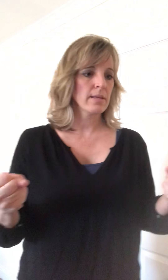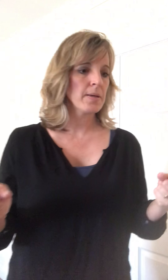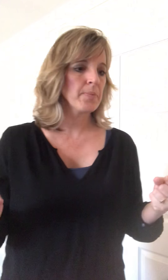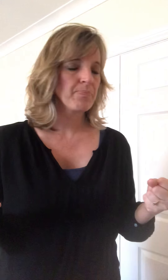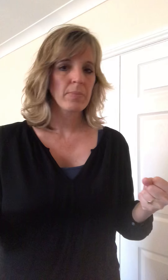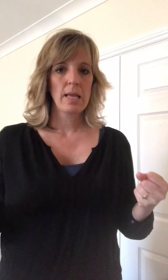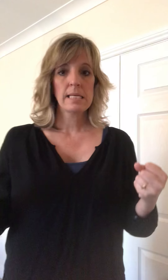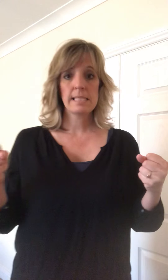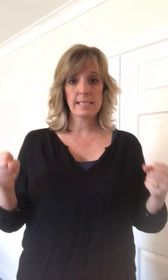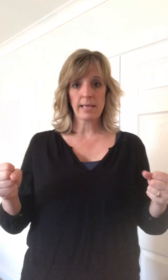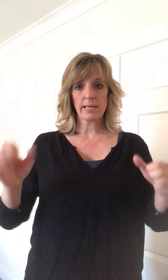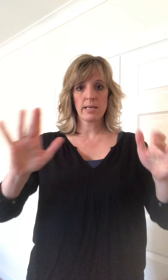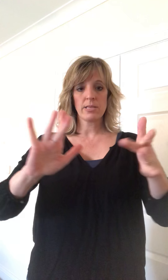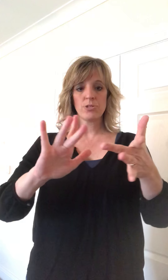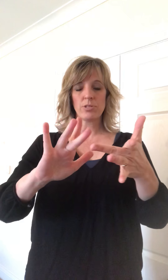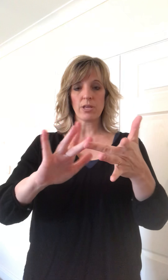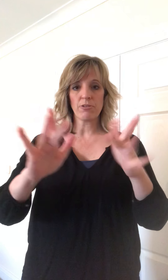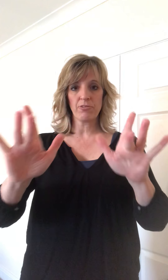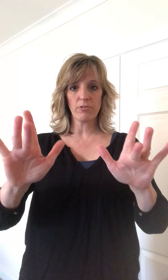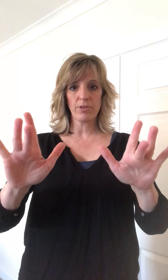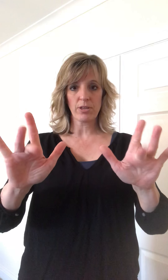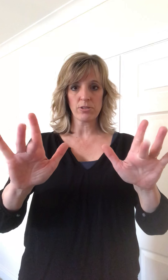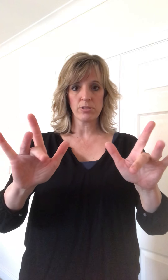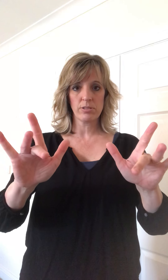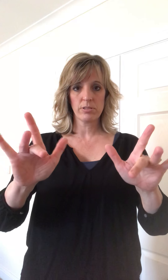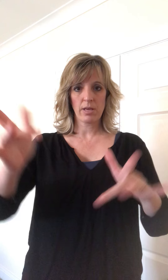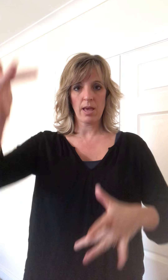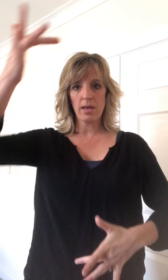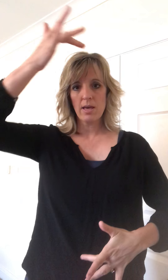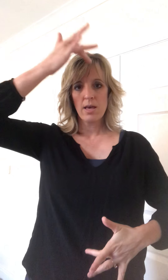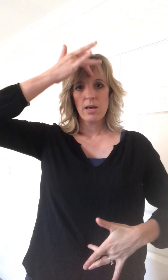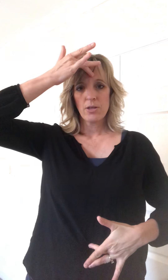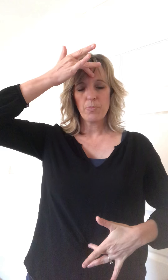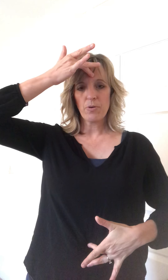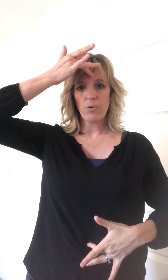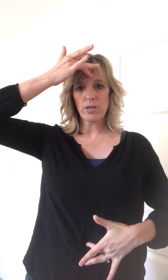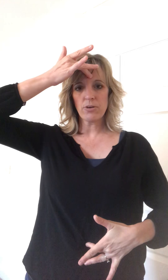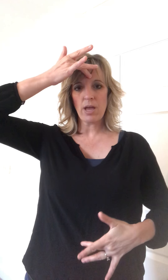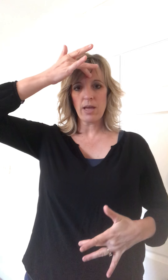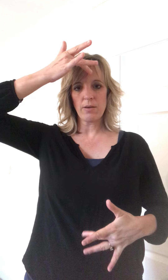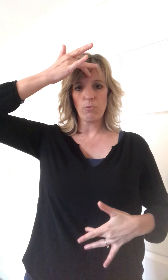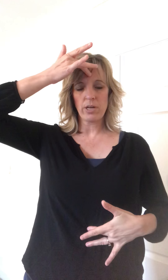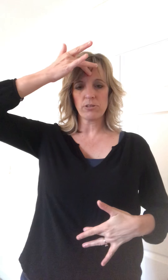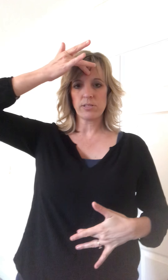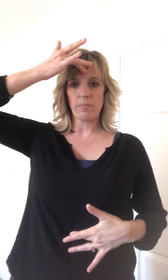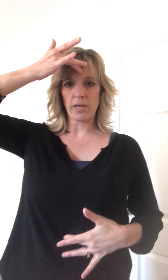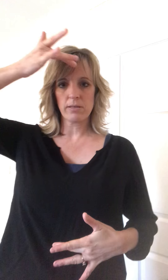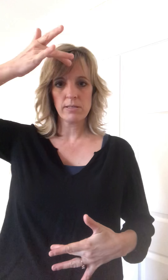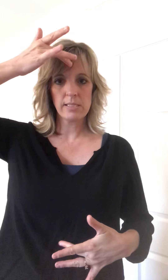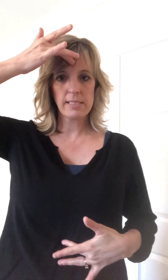Healthy. Sick is you take your feel fingers, okay? You put one at your head and one at your stomach.